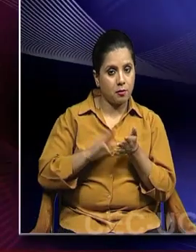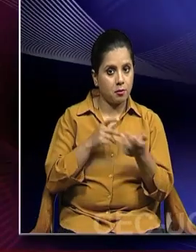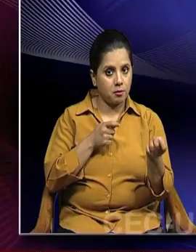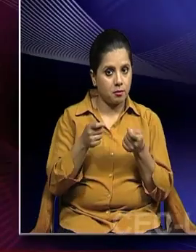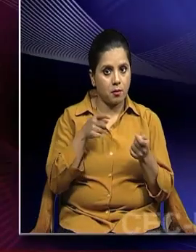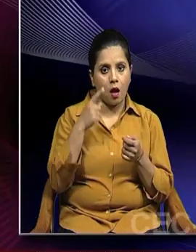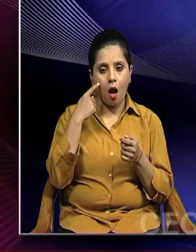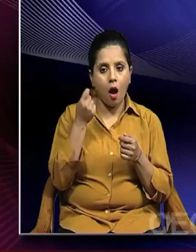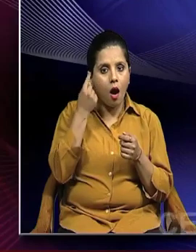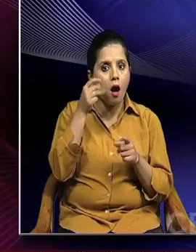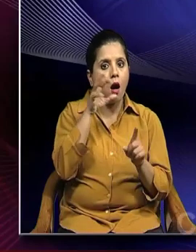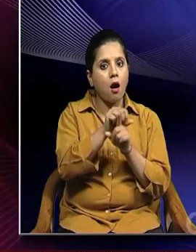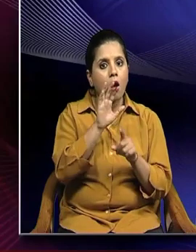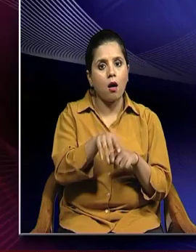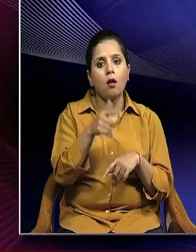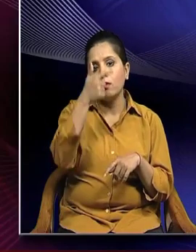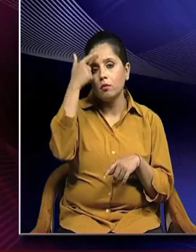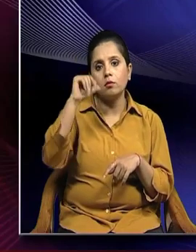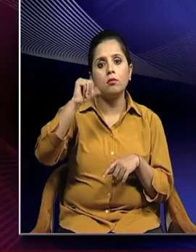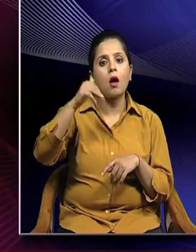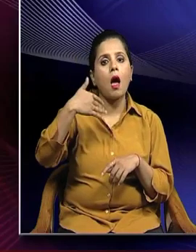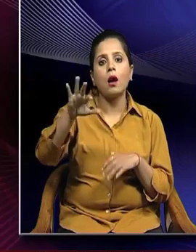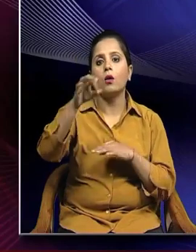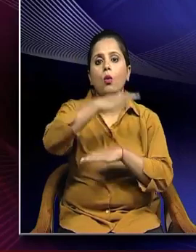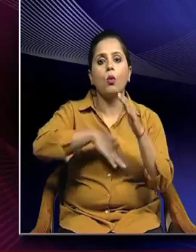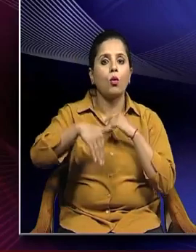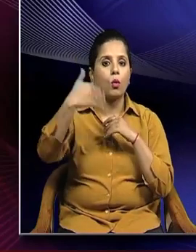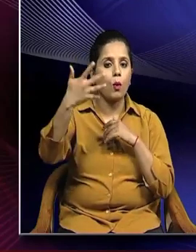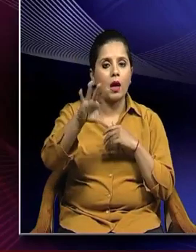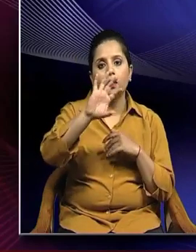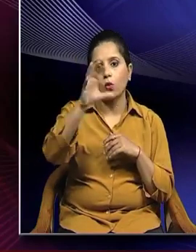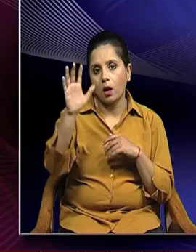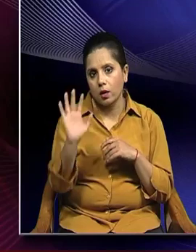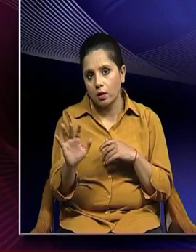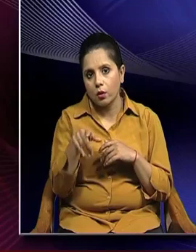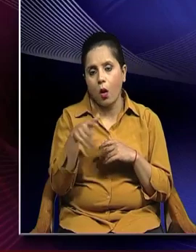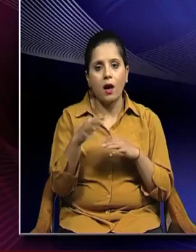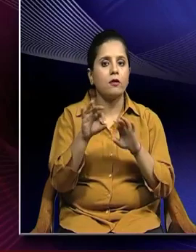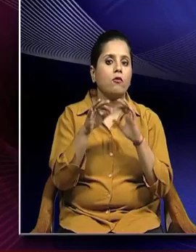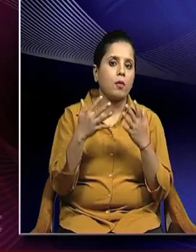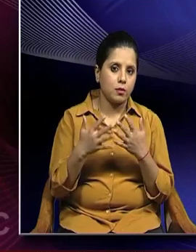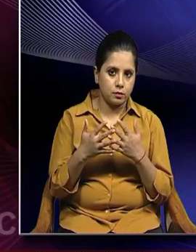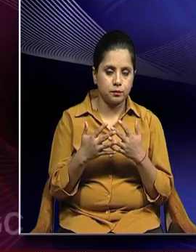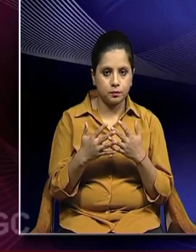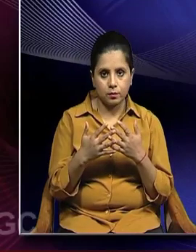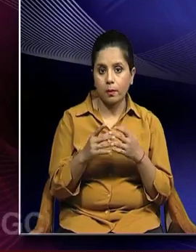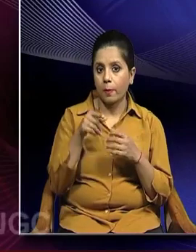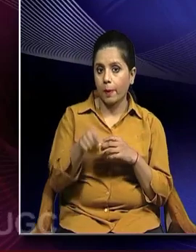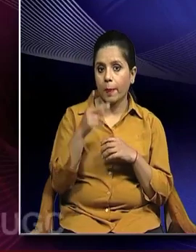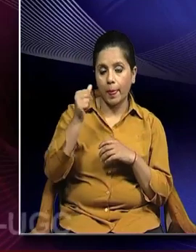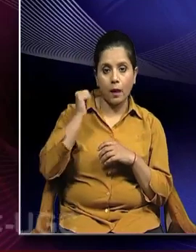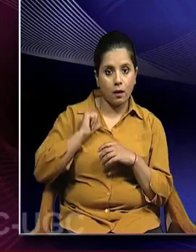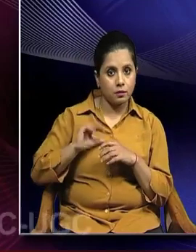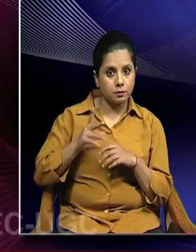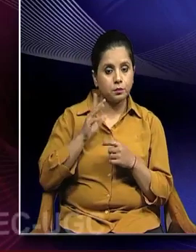they determine the fate of any organization or any country or even any family. So these styles,